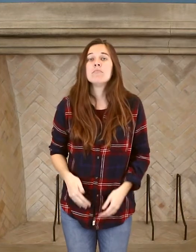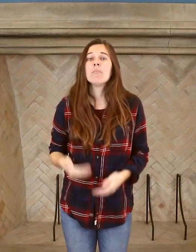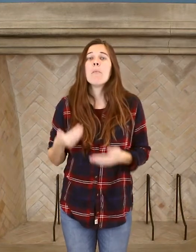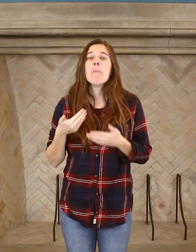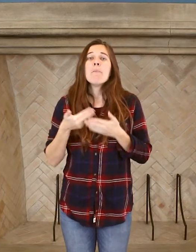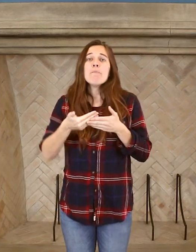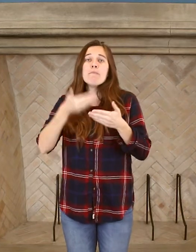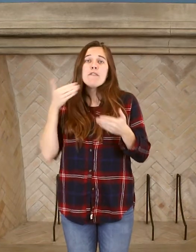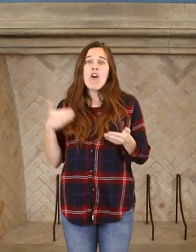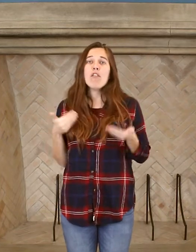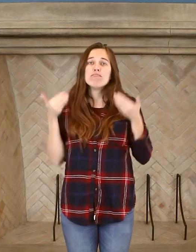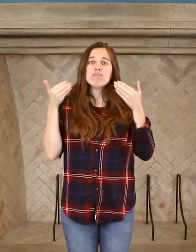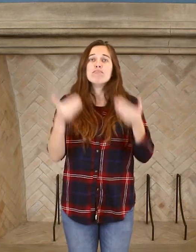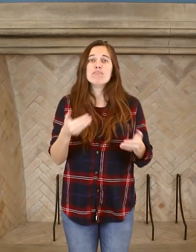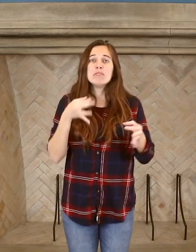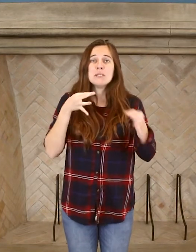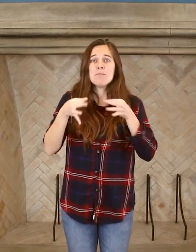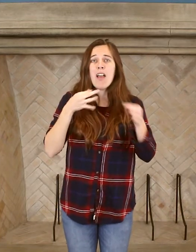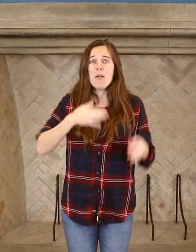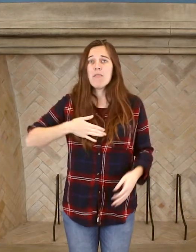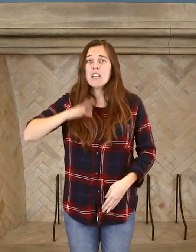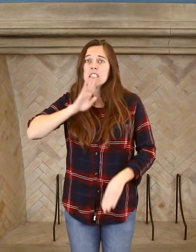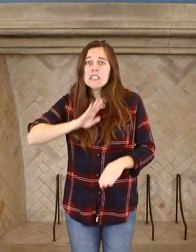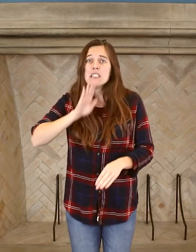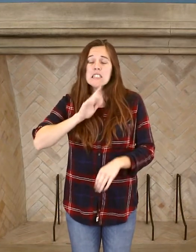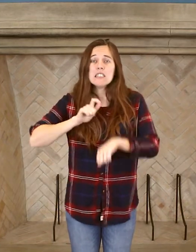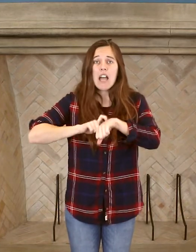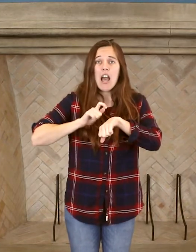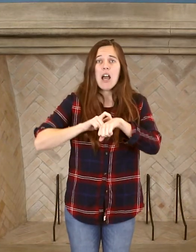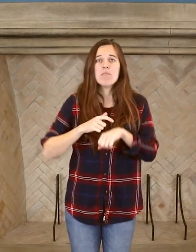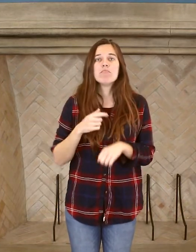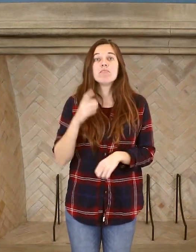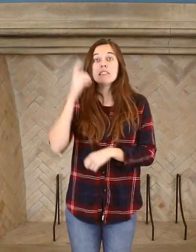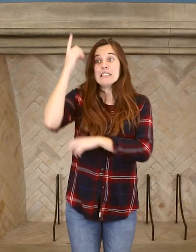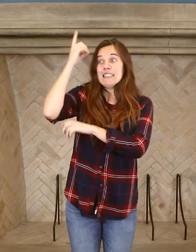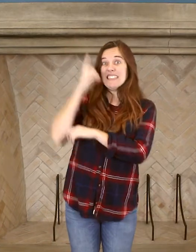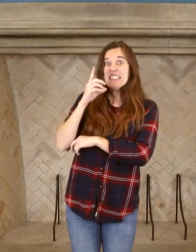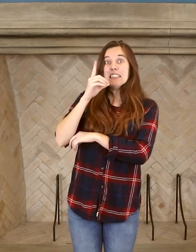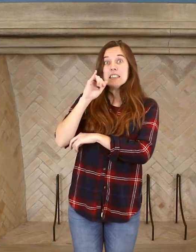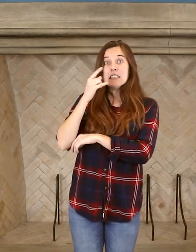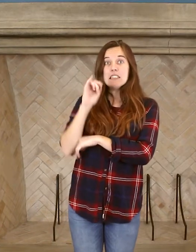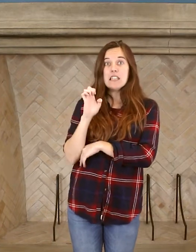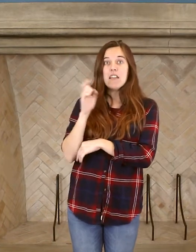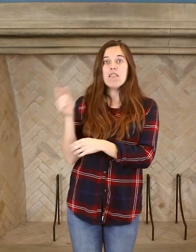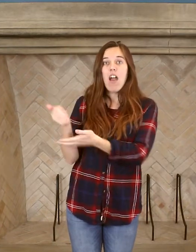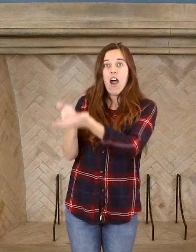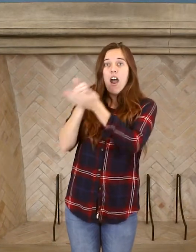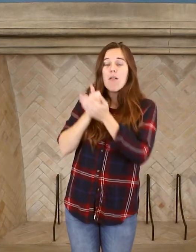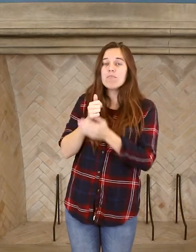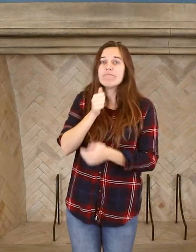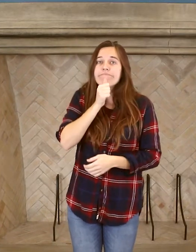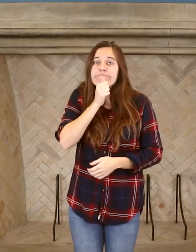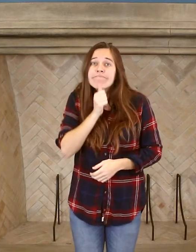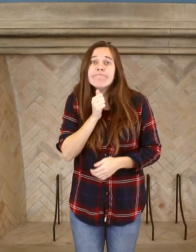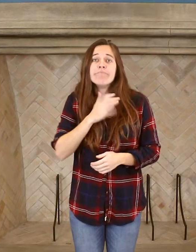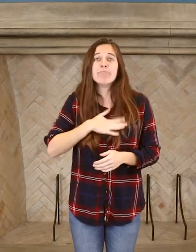one. Before I explain more about my frustrations, Dixie really helped me cope with